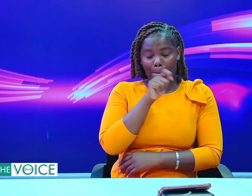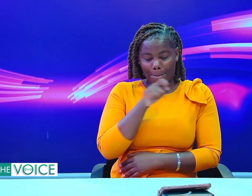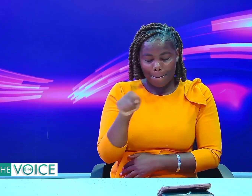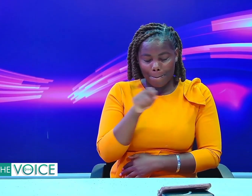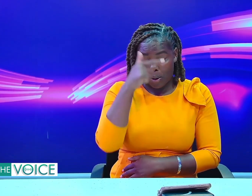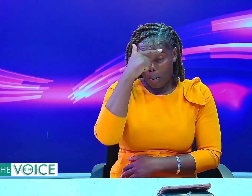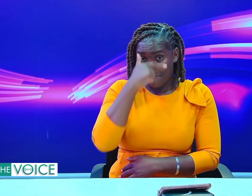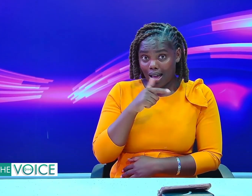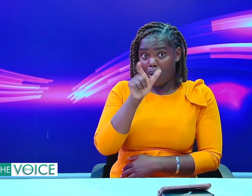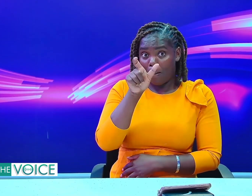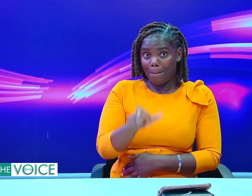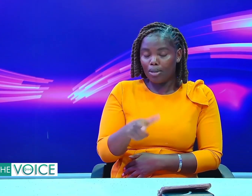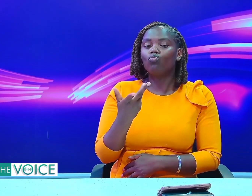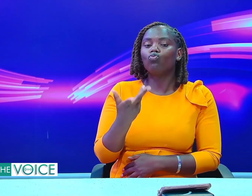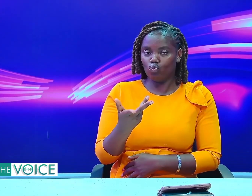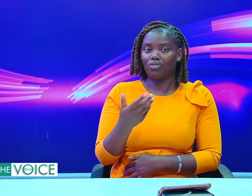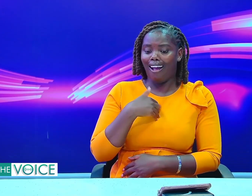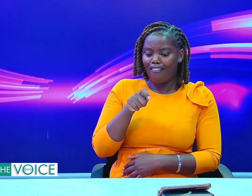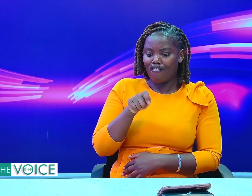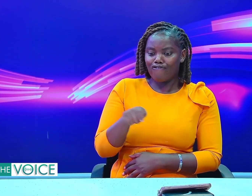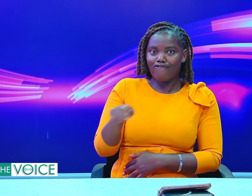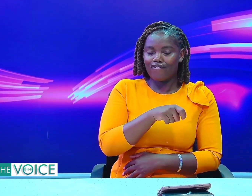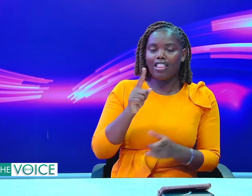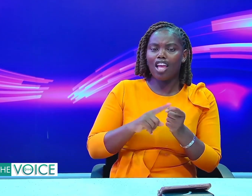for example, maybe you find someone